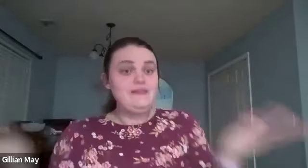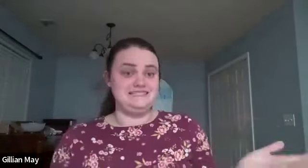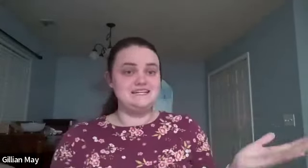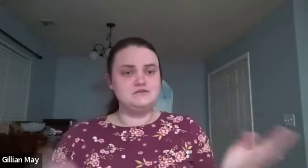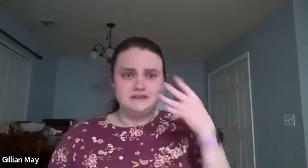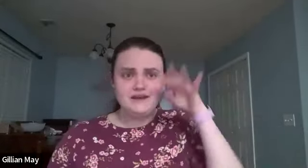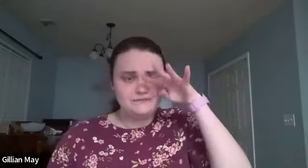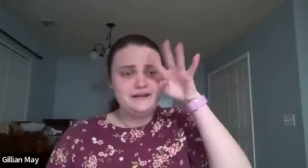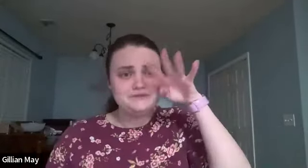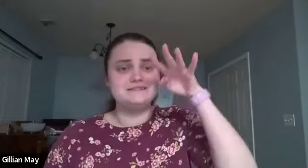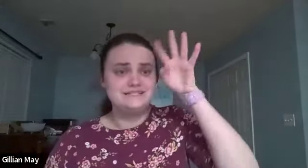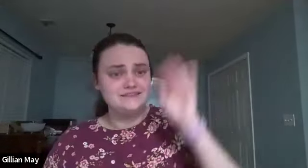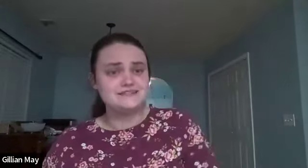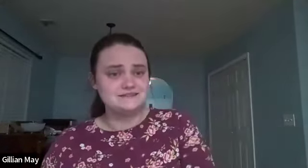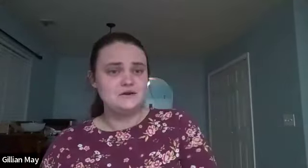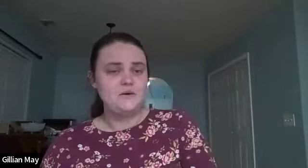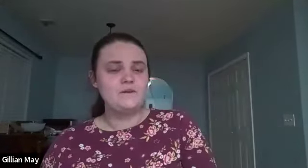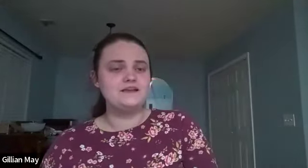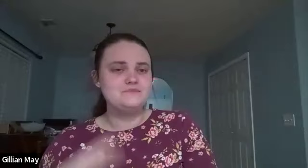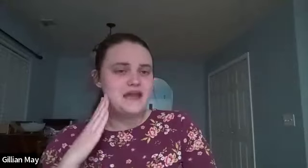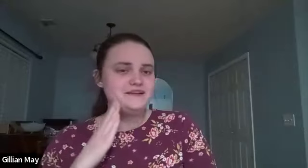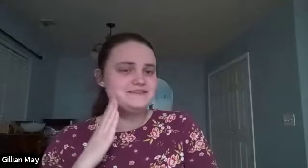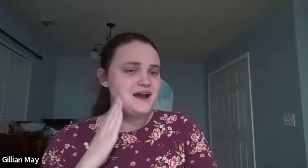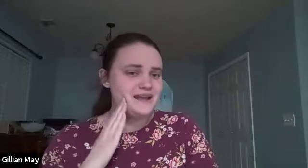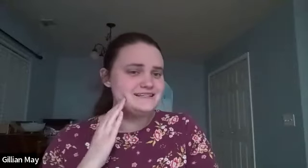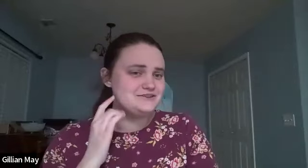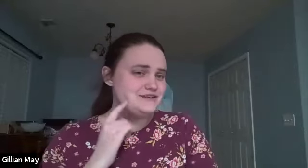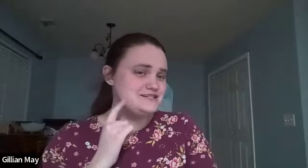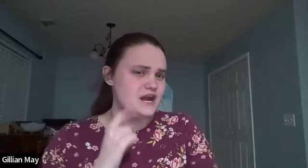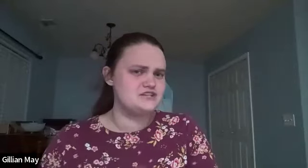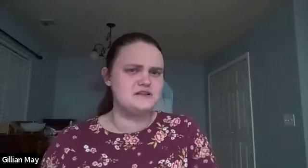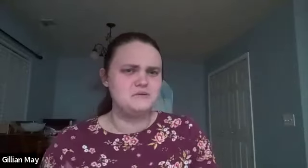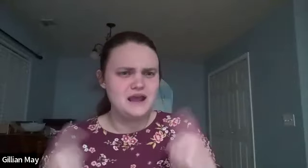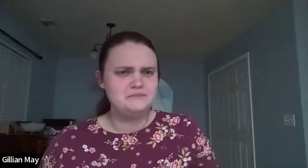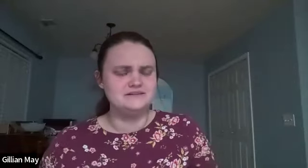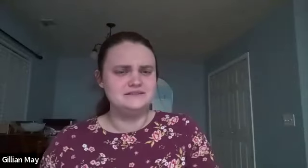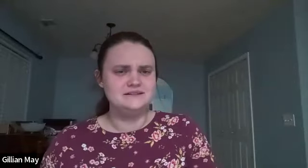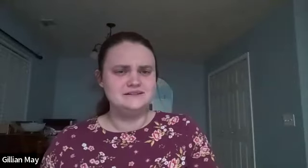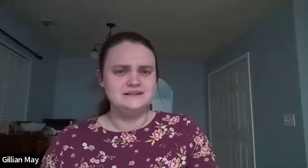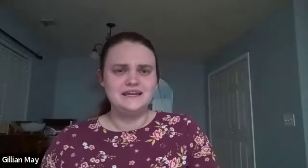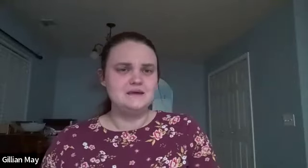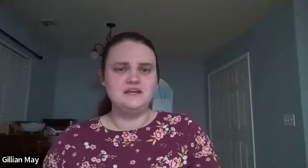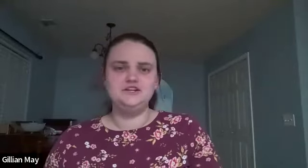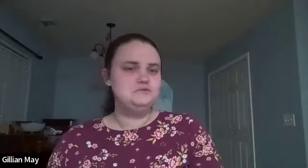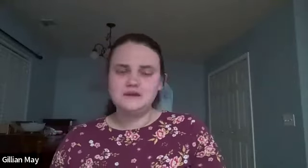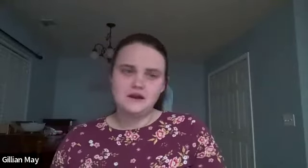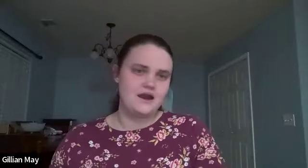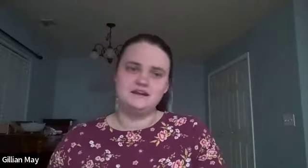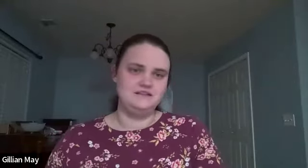I did. And they're like, yeah, we noticed, we did this. Or like you may have like the tiniest little like scratch, and they're like, what happened? I mean, you can't hide